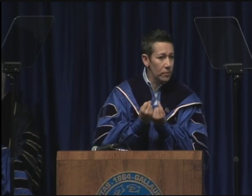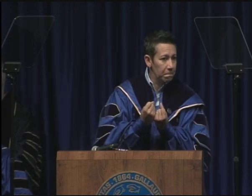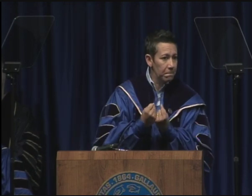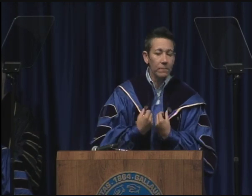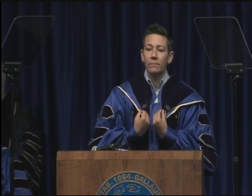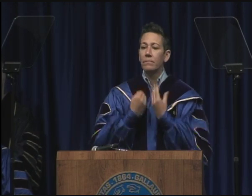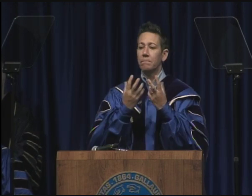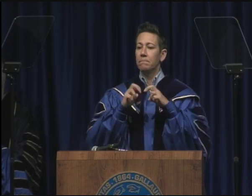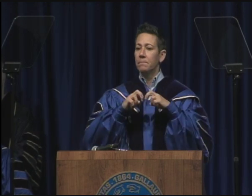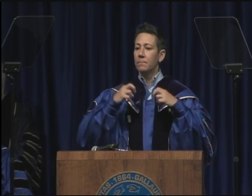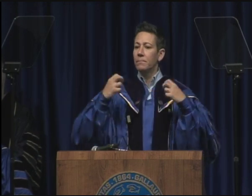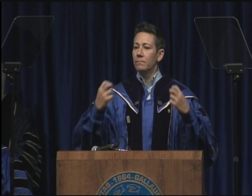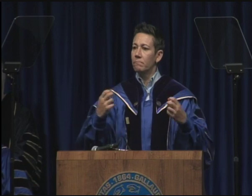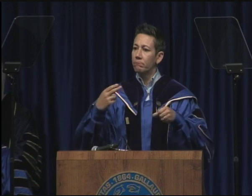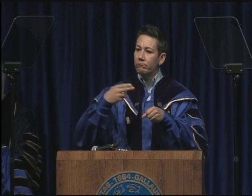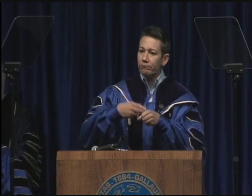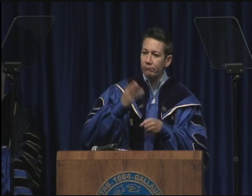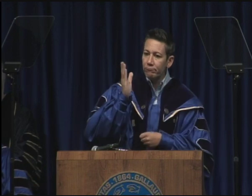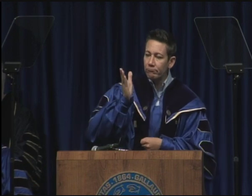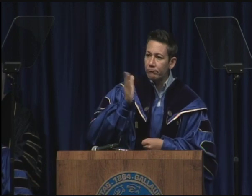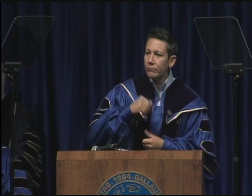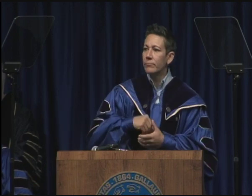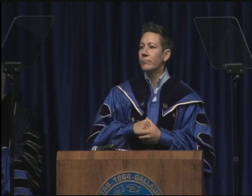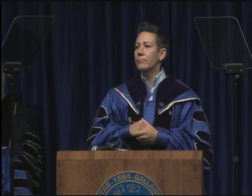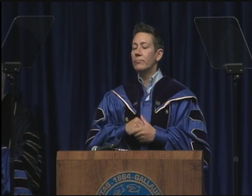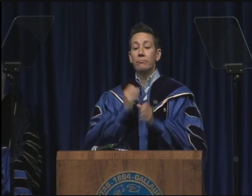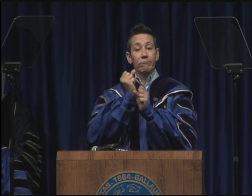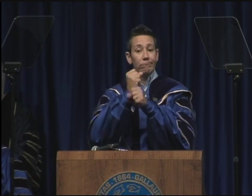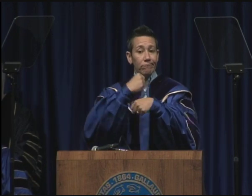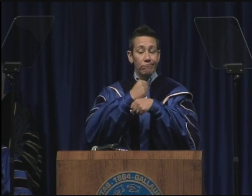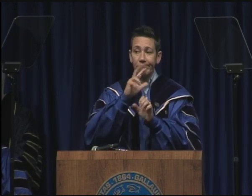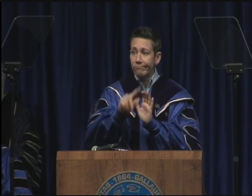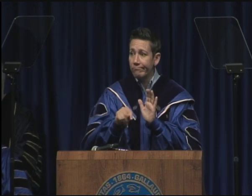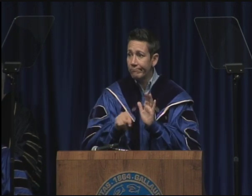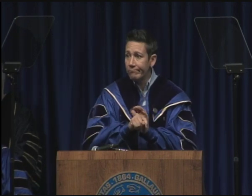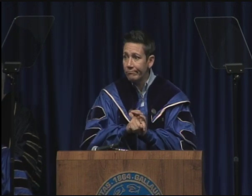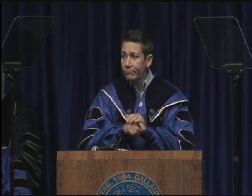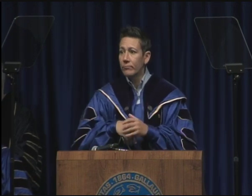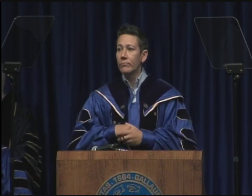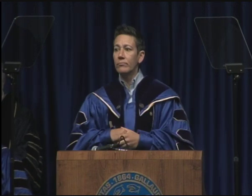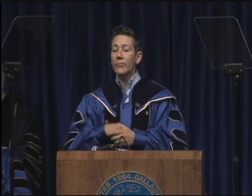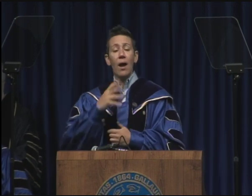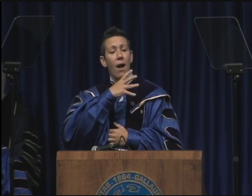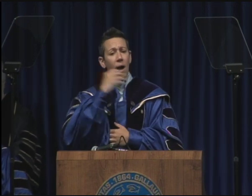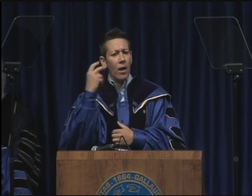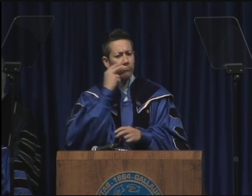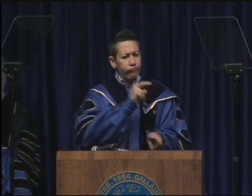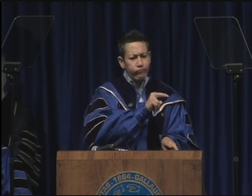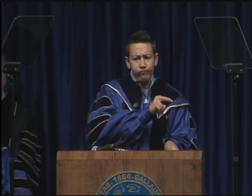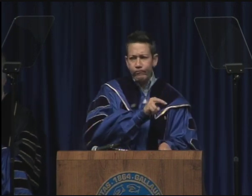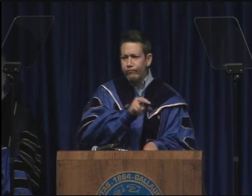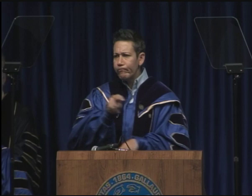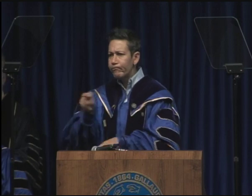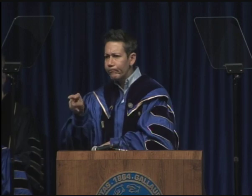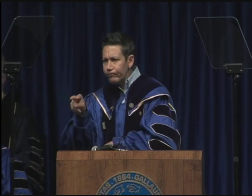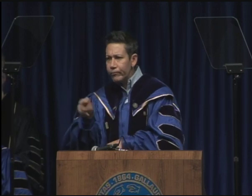conducting workshops, presenting on panels, producing videos, and through